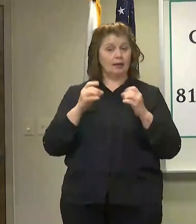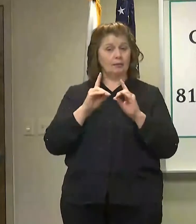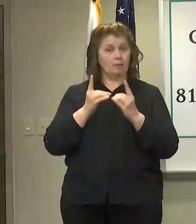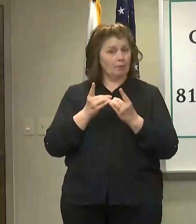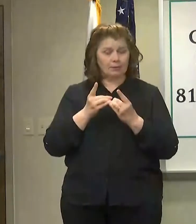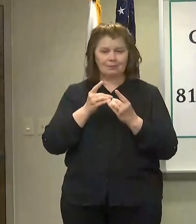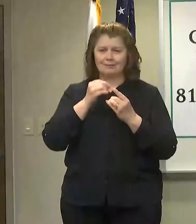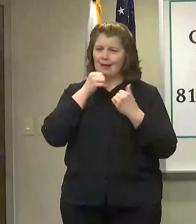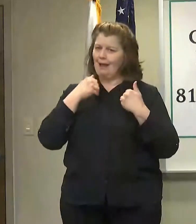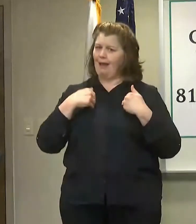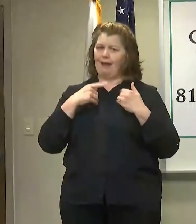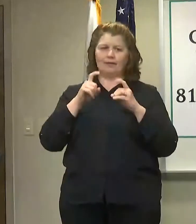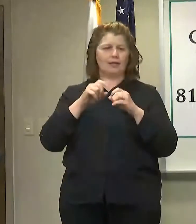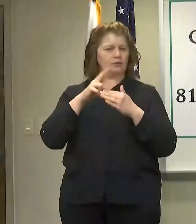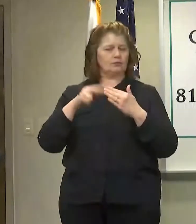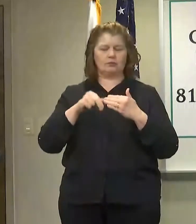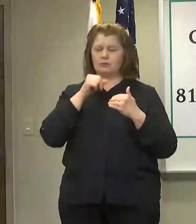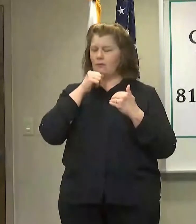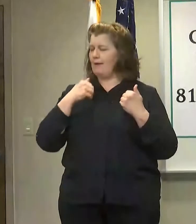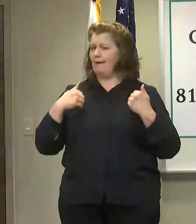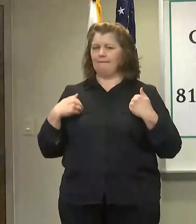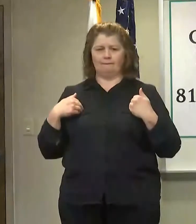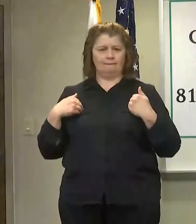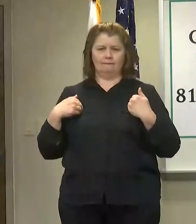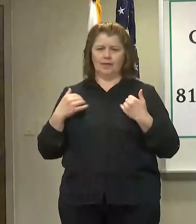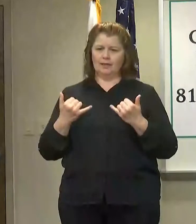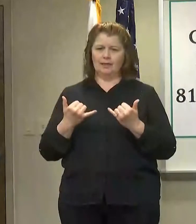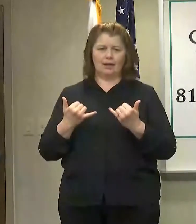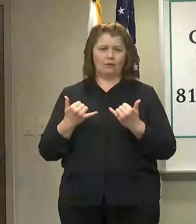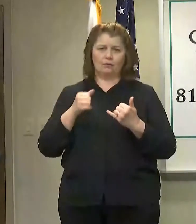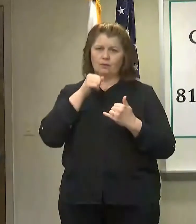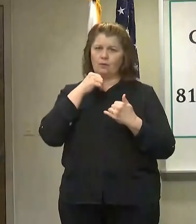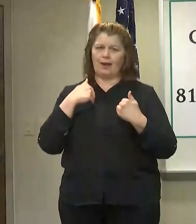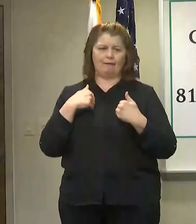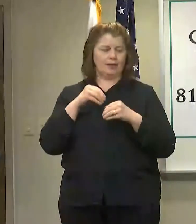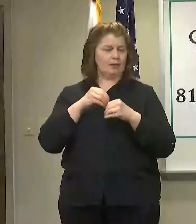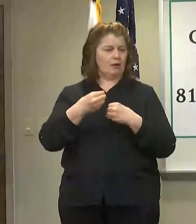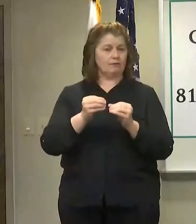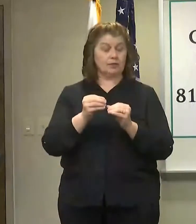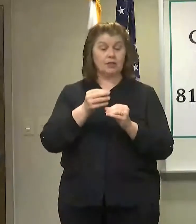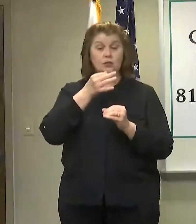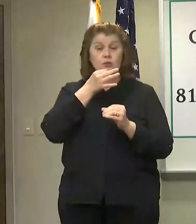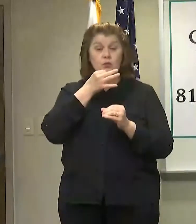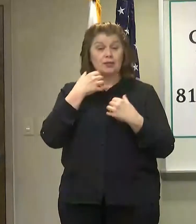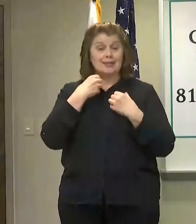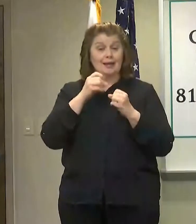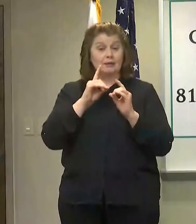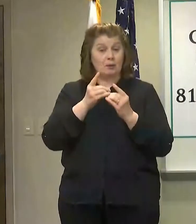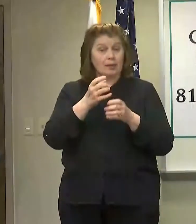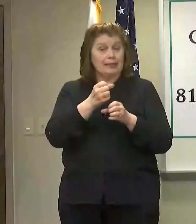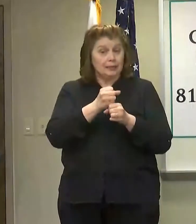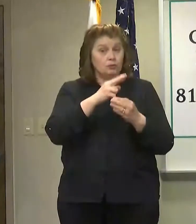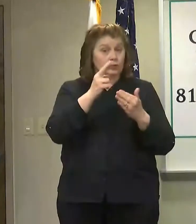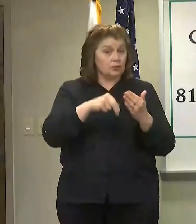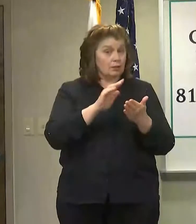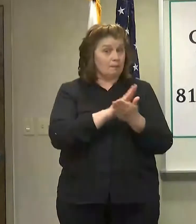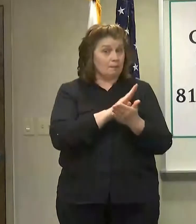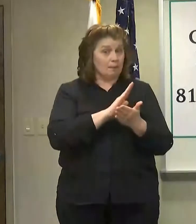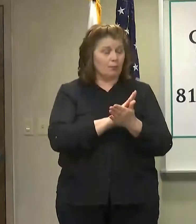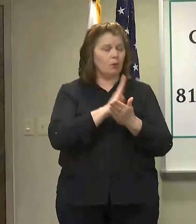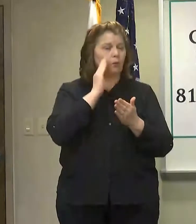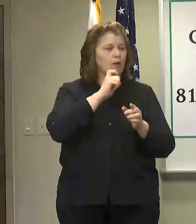not have these test results readily available at this point in our offices. As soon as the health department receives those on paper format, we